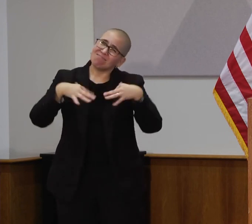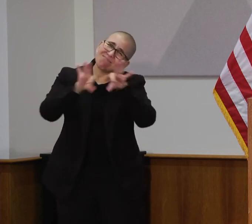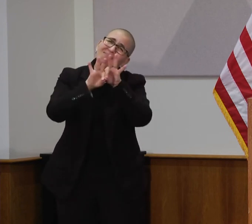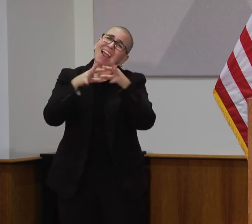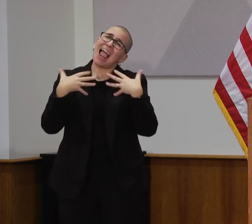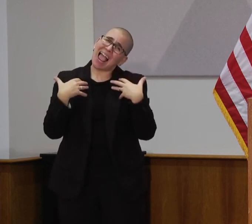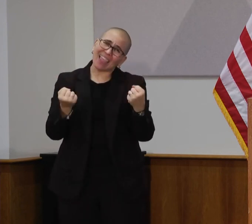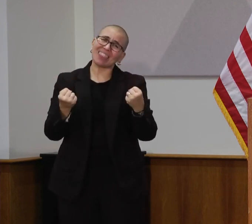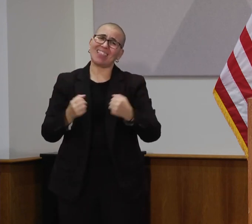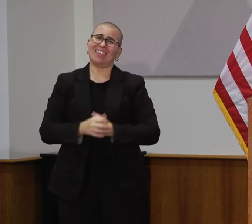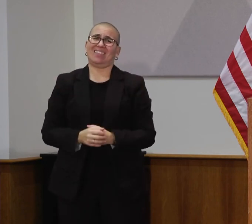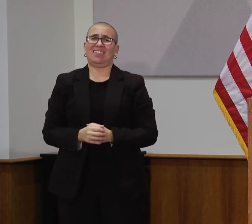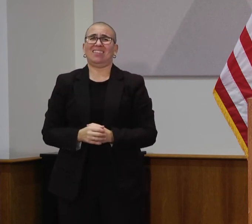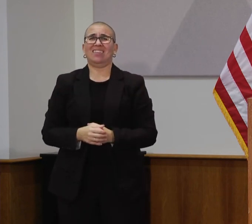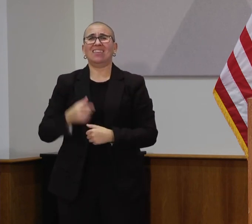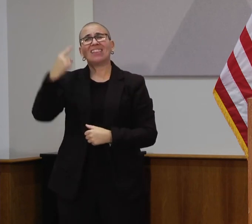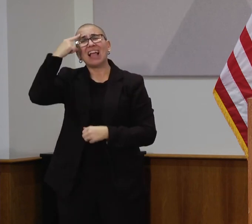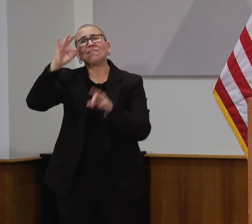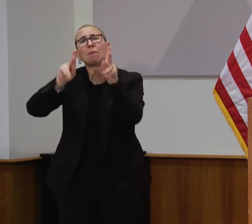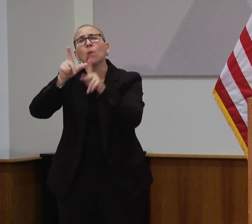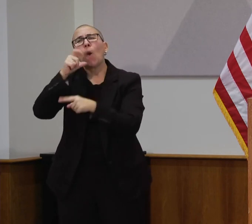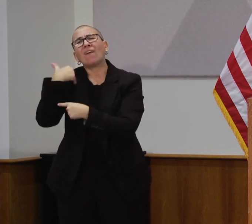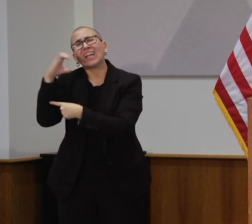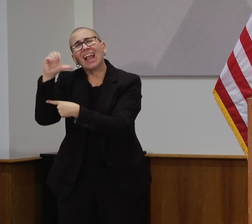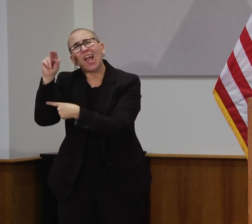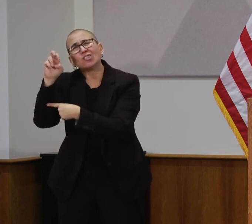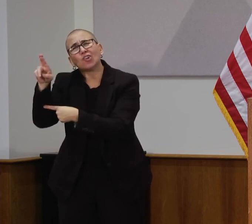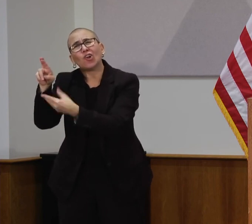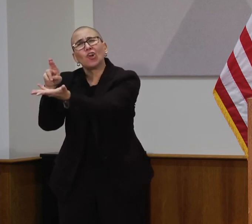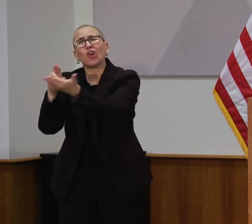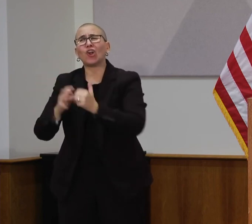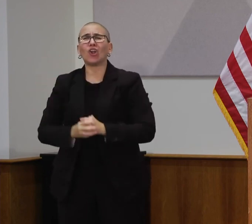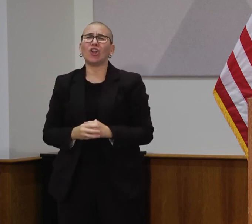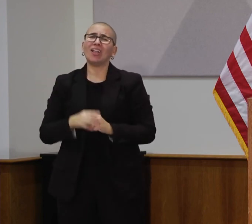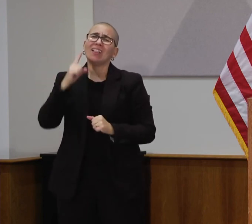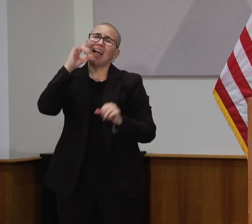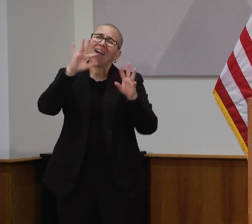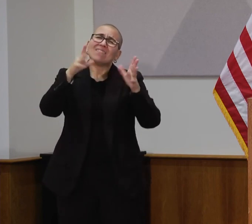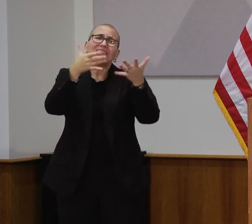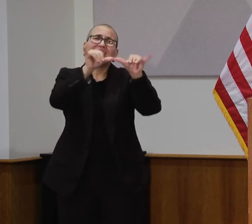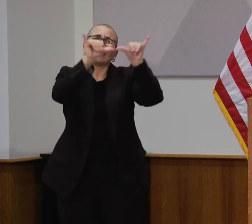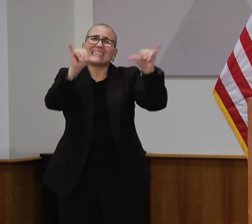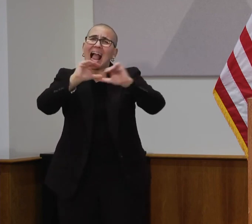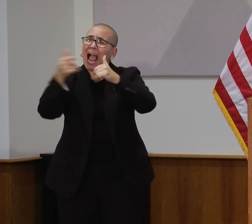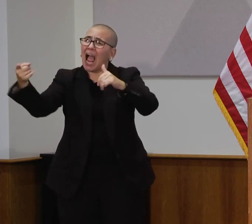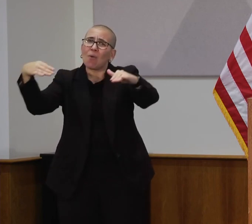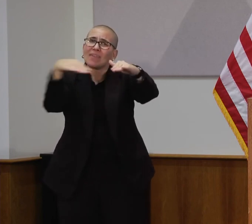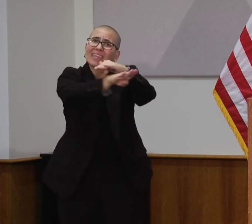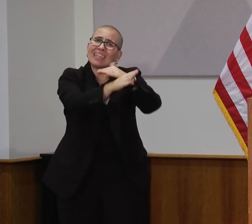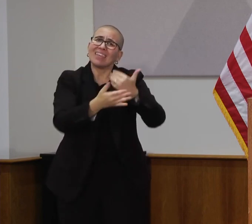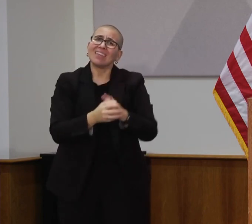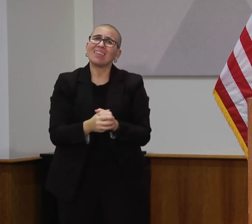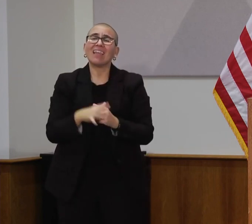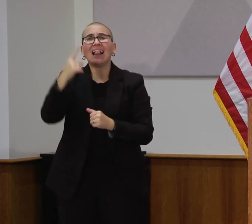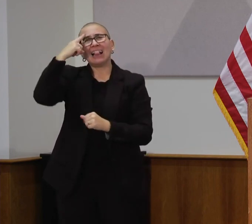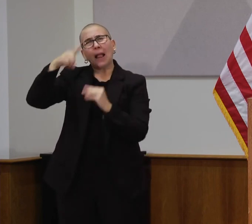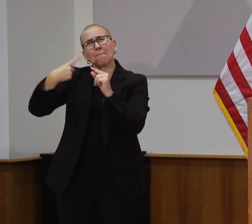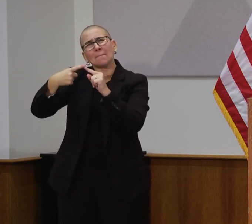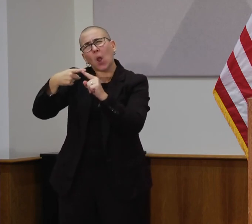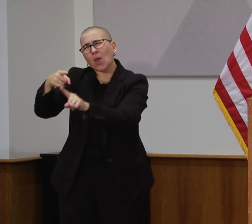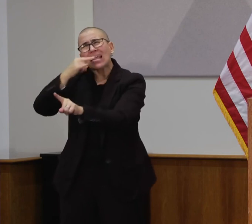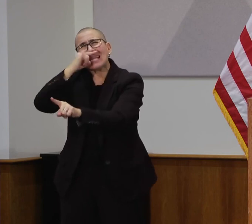cancer or weakened immune systems, our elderly need your help. Our kids need your help so they can get back to